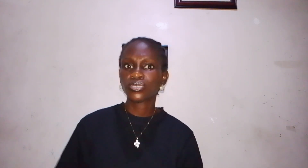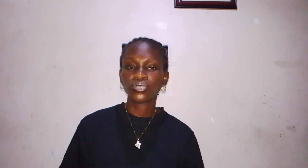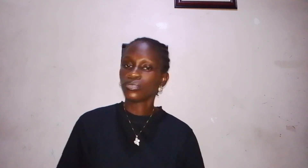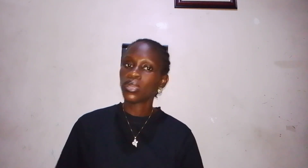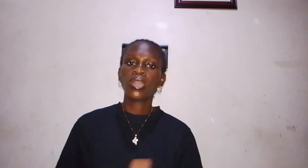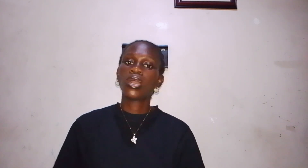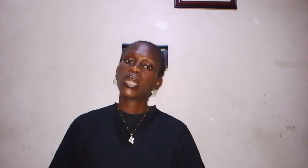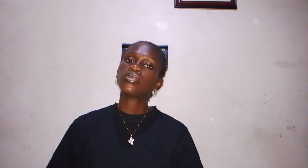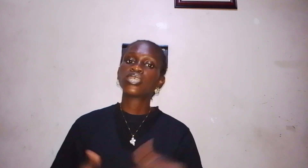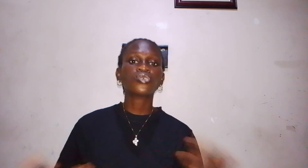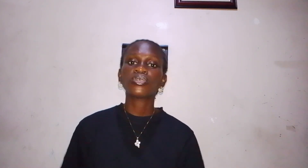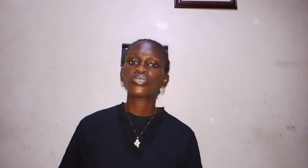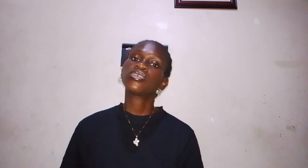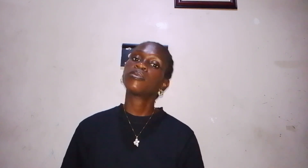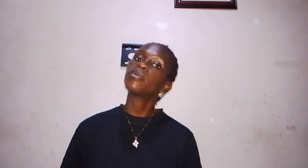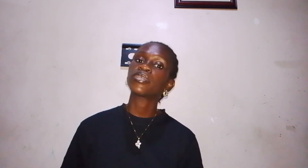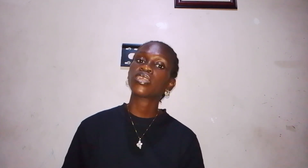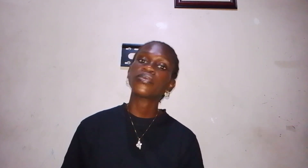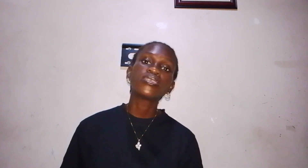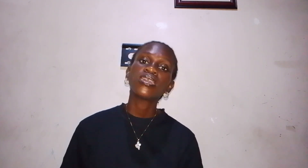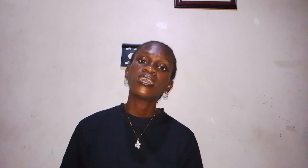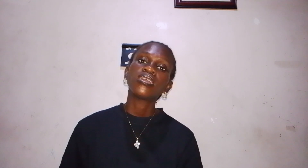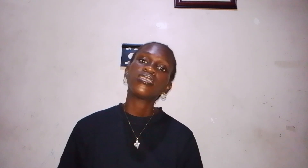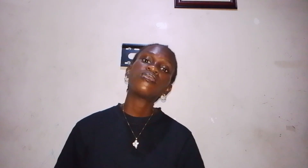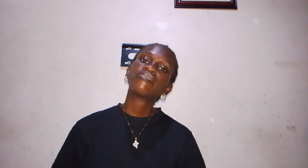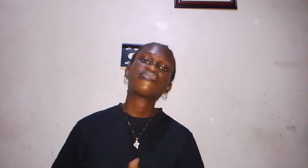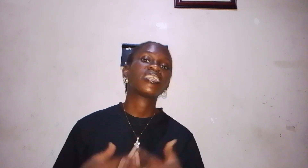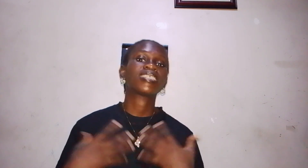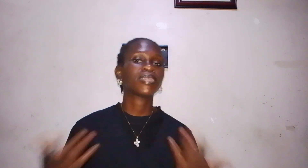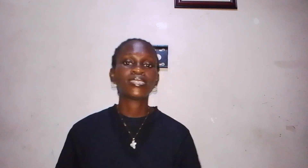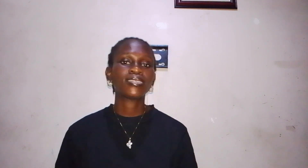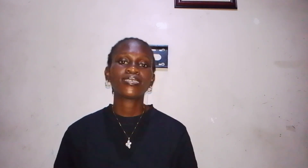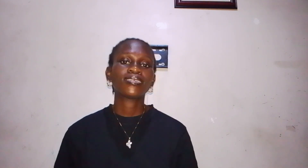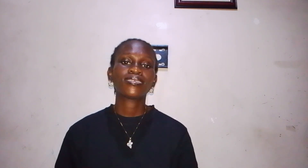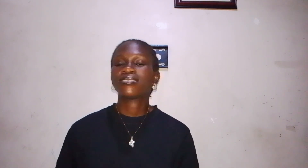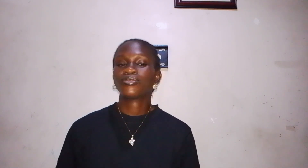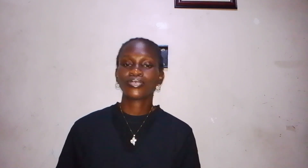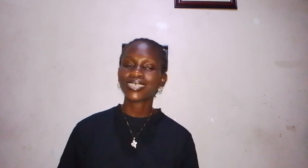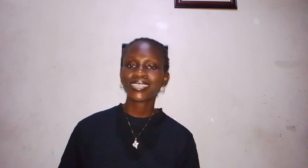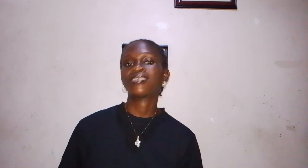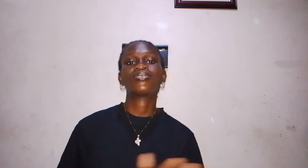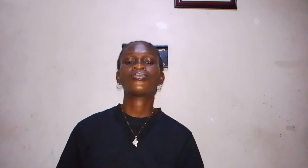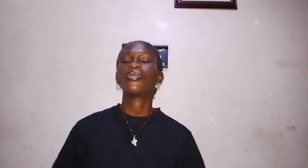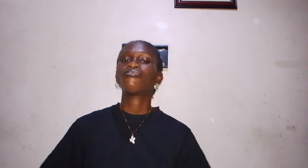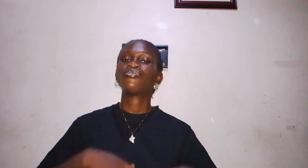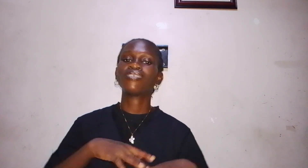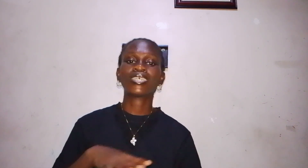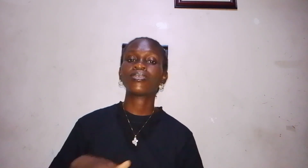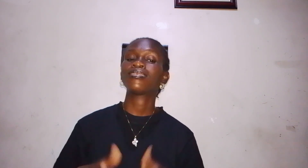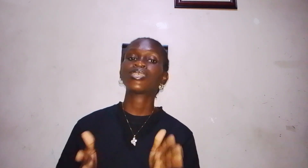continue, you know. You can't stop because you don't remember a particular word. You have to finger spell it. You understand? So you finger spell it.